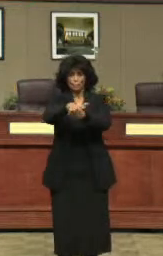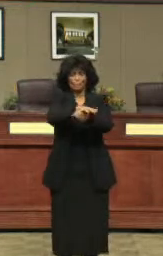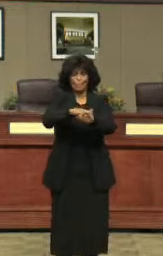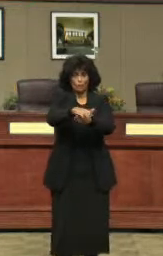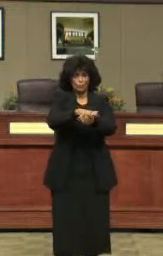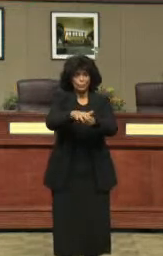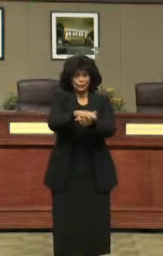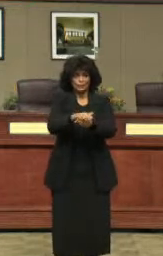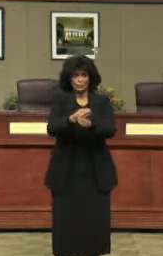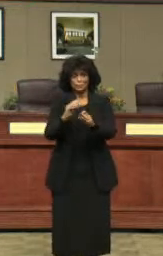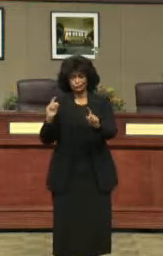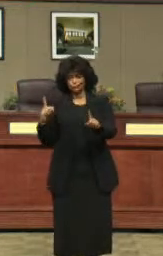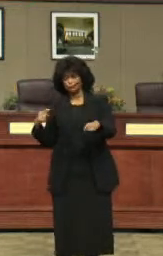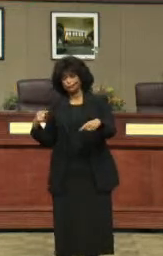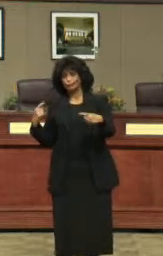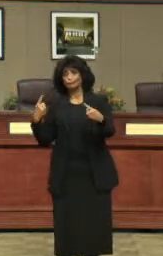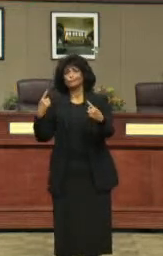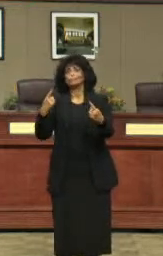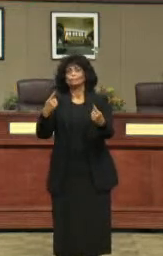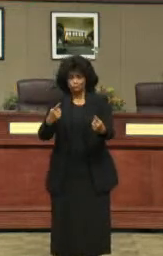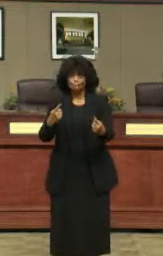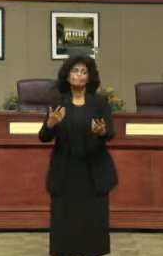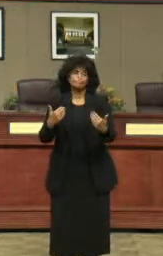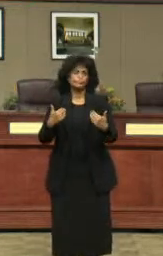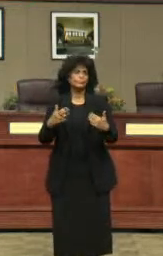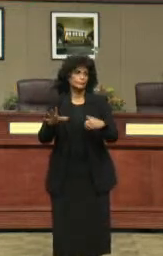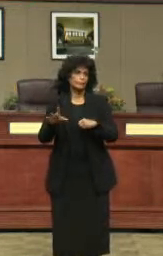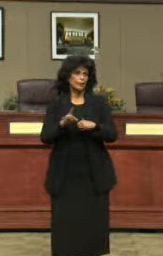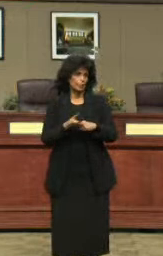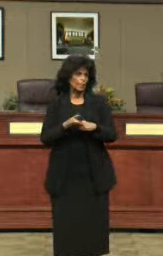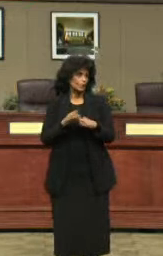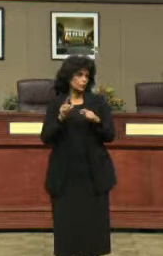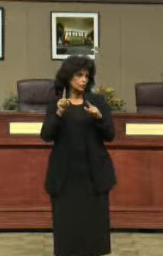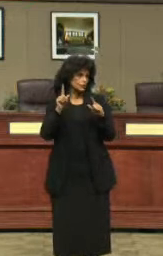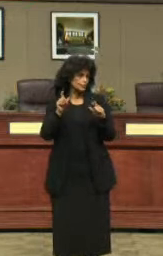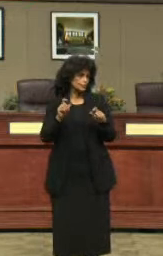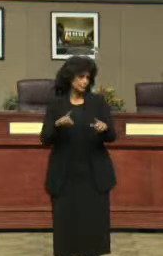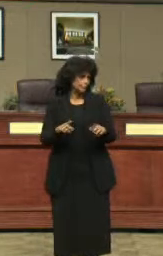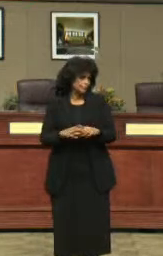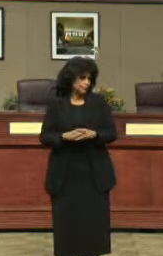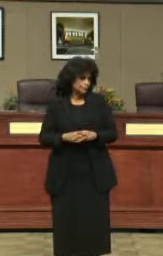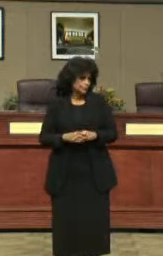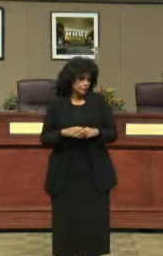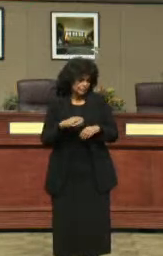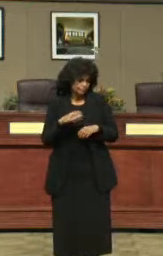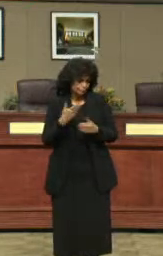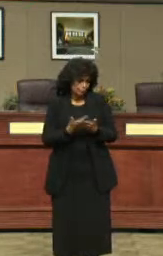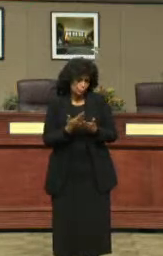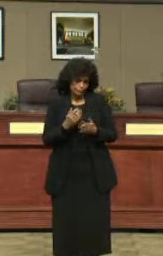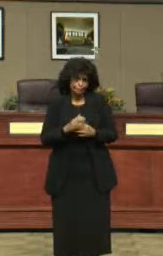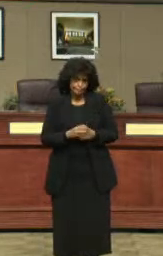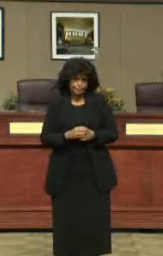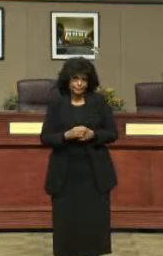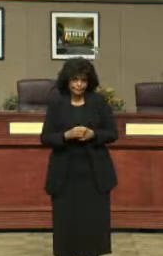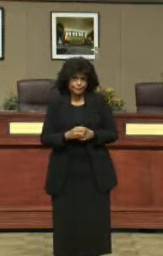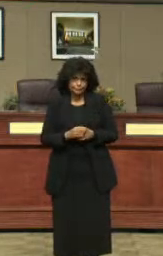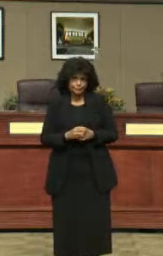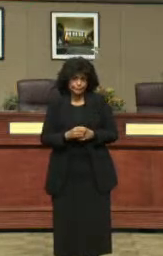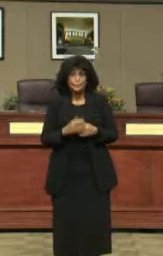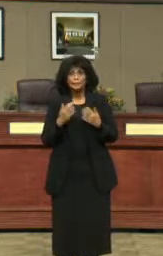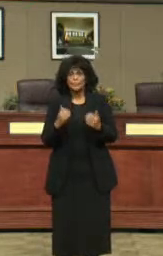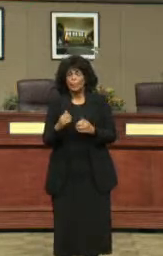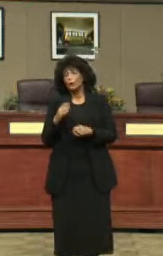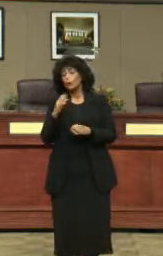time has tested positive for the virus. I wanted to compare that to something. I looked at Miami-Dade